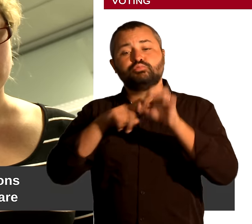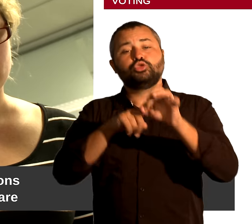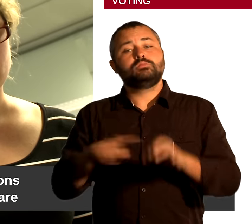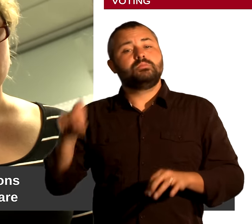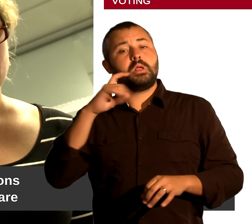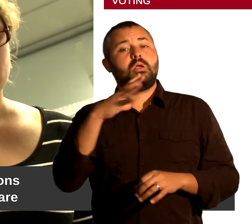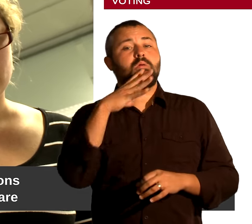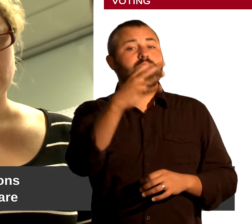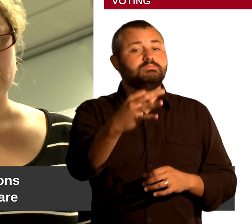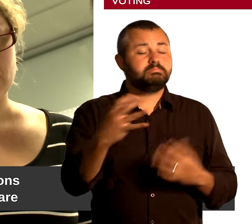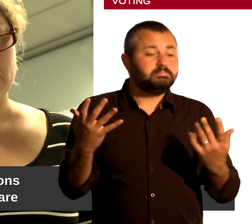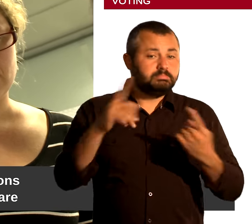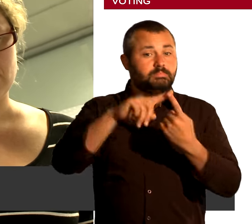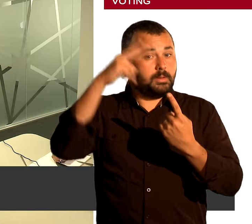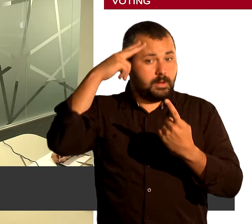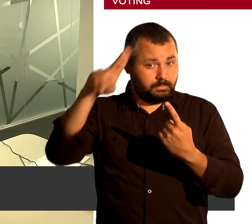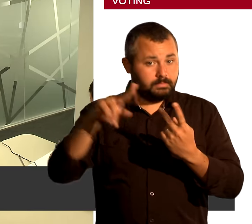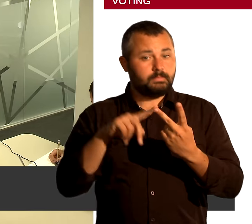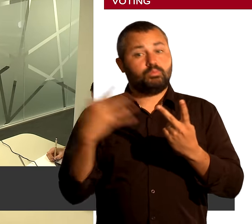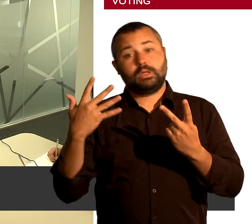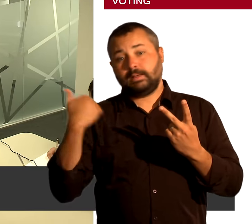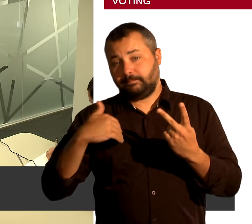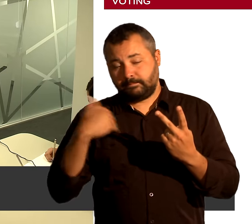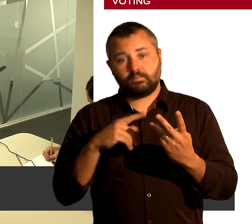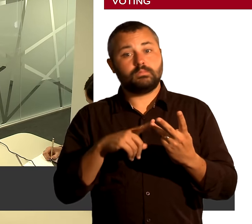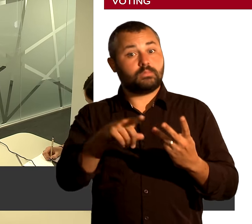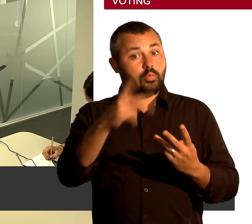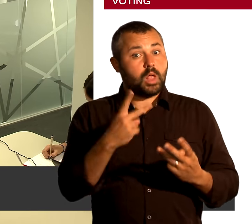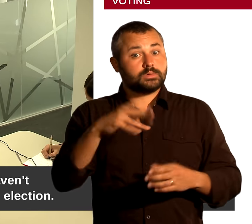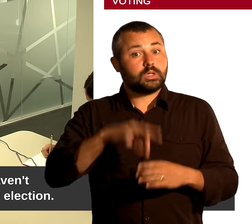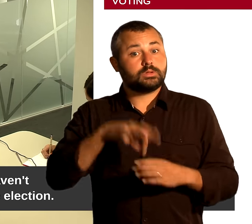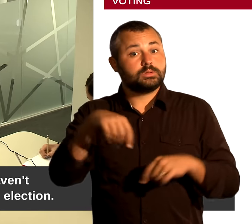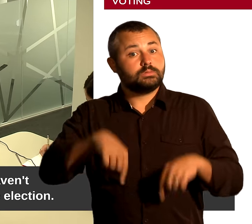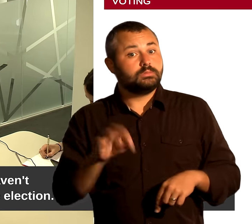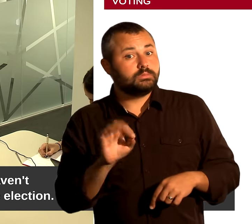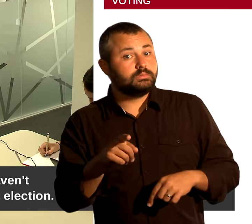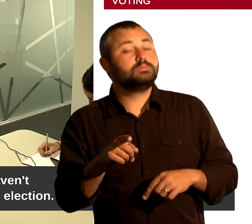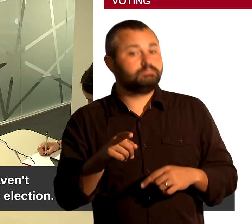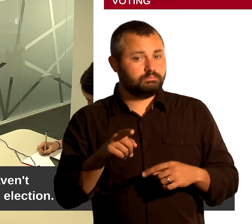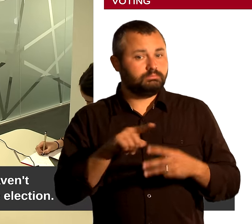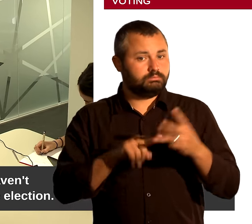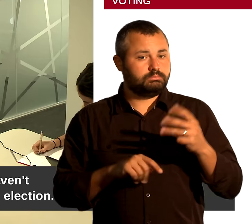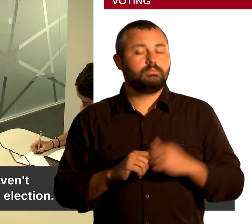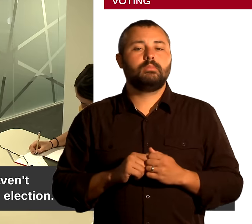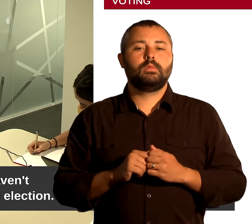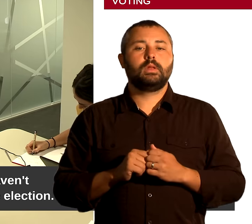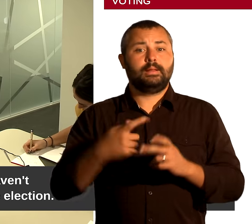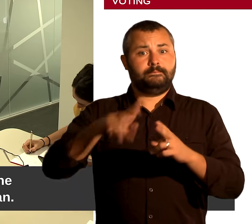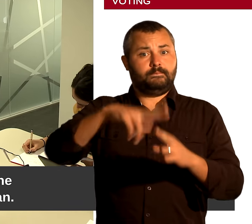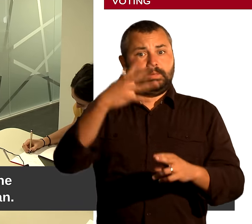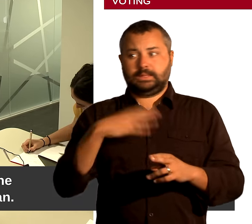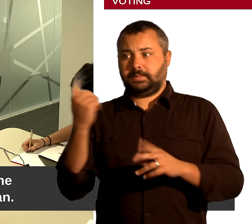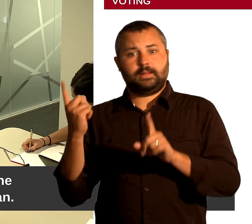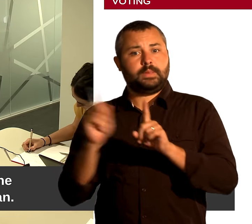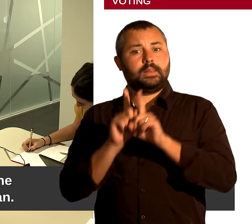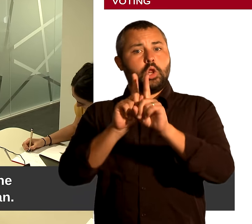There will be questions asked of you. They are your name, where you live, and to check that you haven't voted previously in the same election.